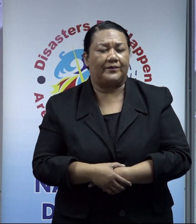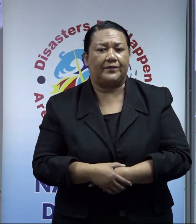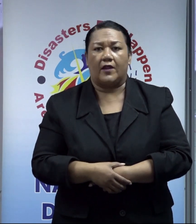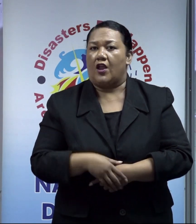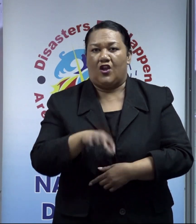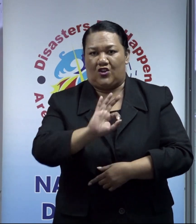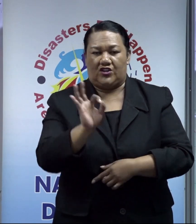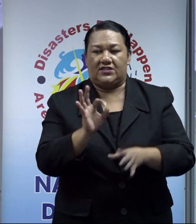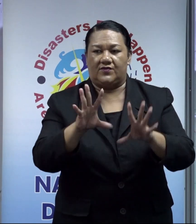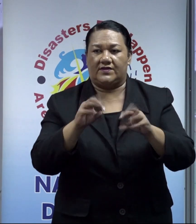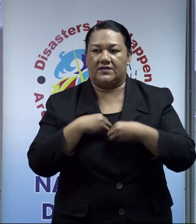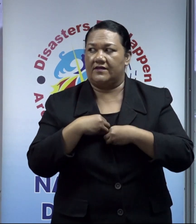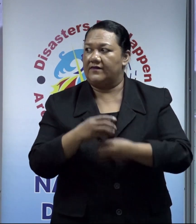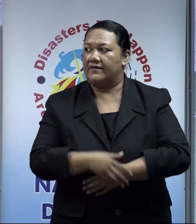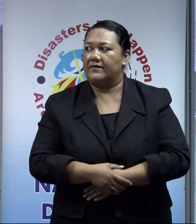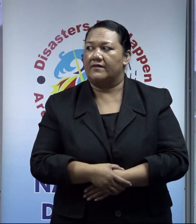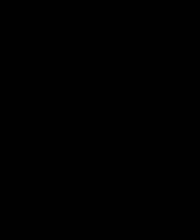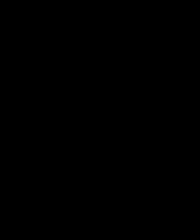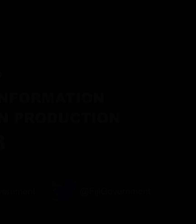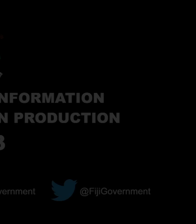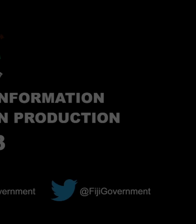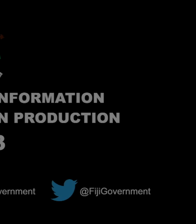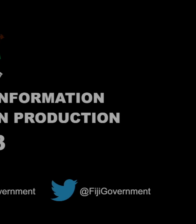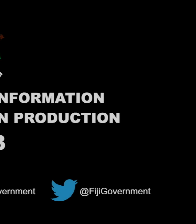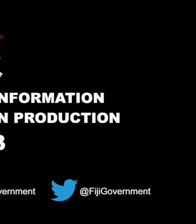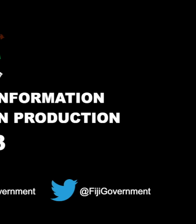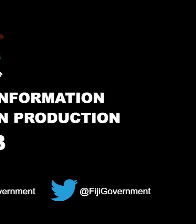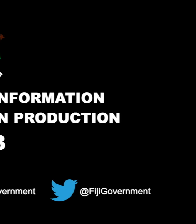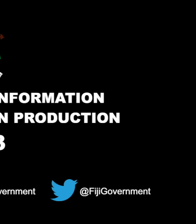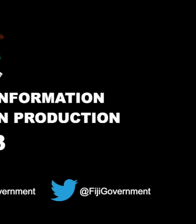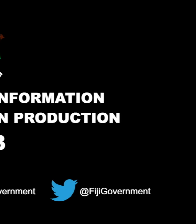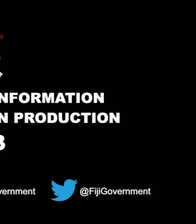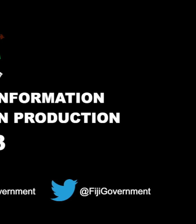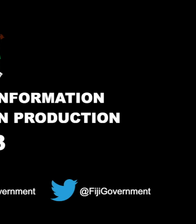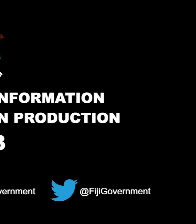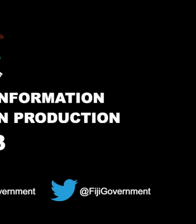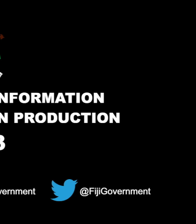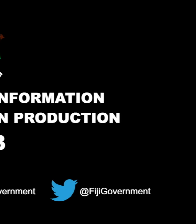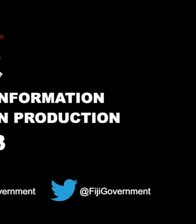so far. Thank you, members of the media. Thank you. Nakavale.